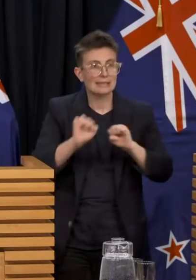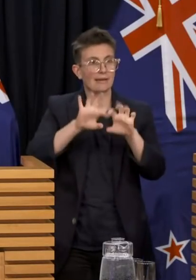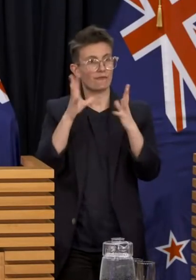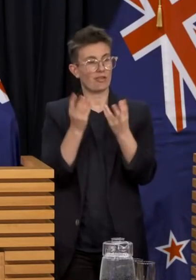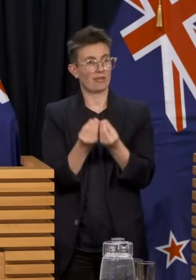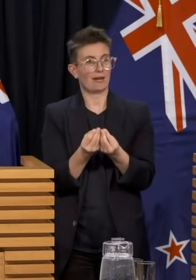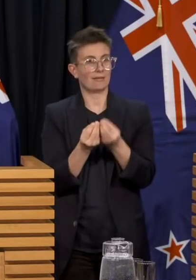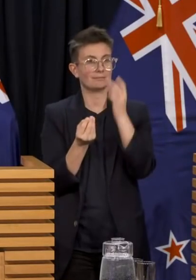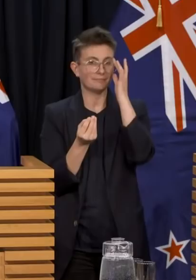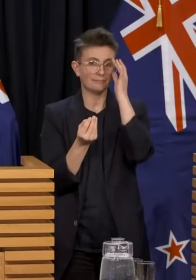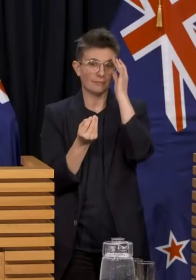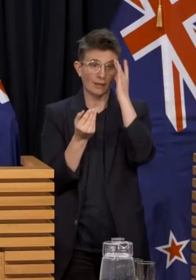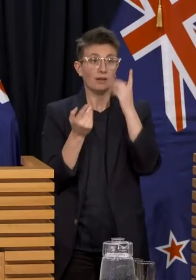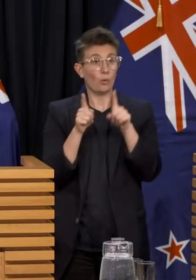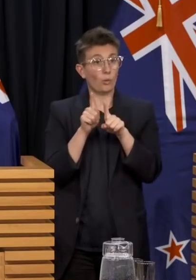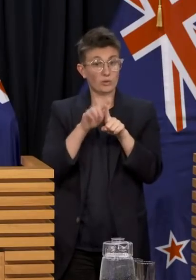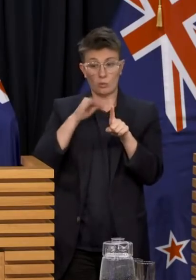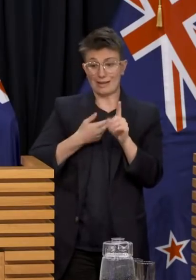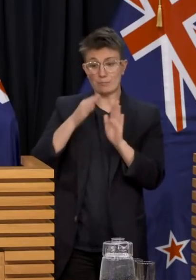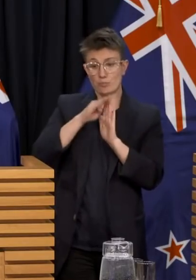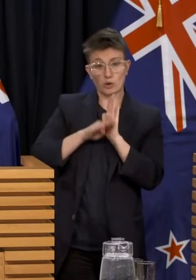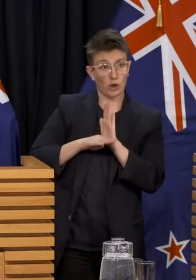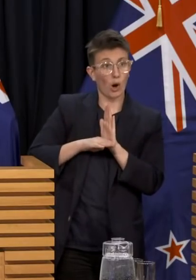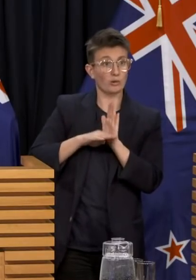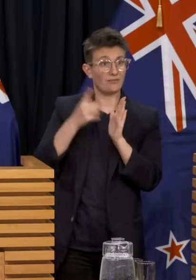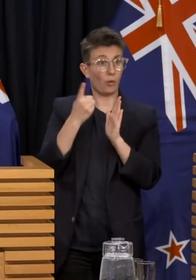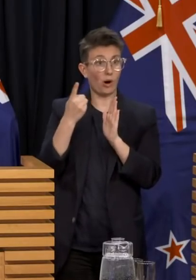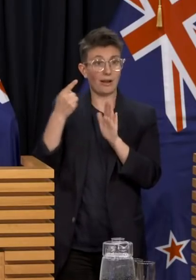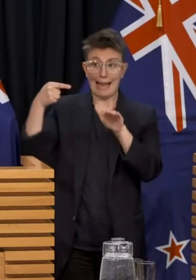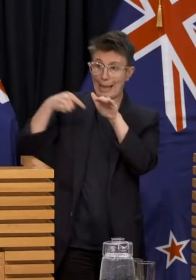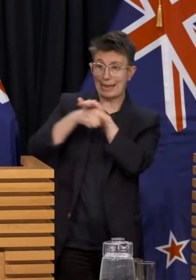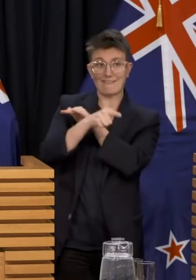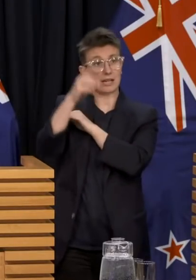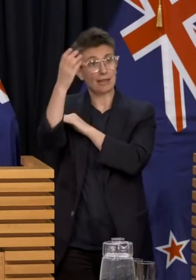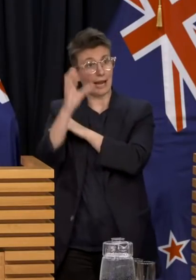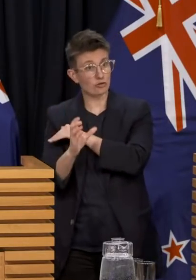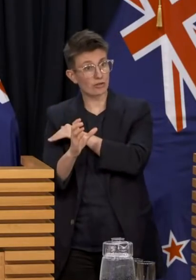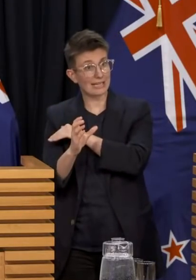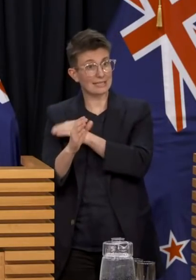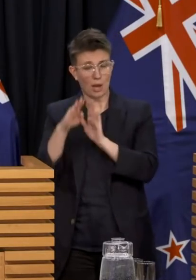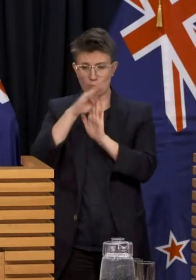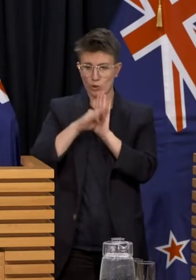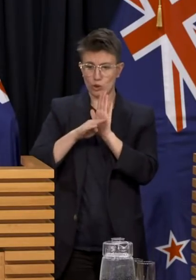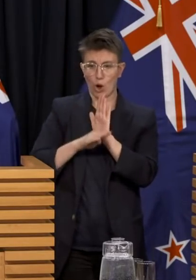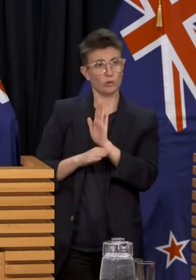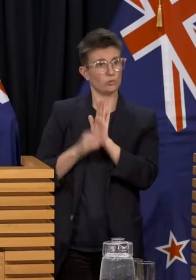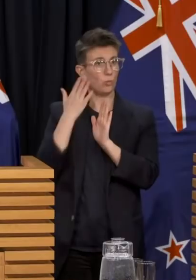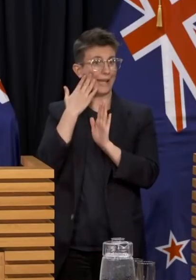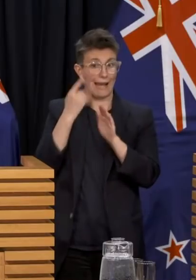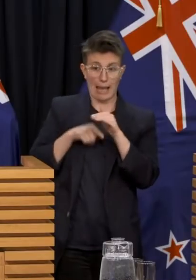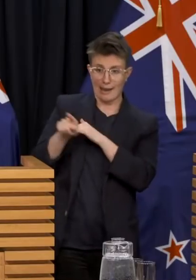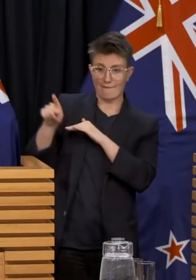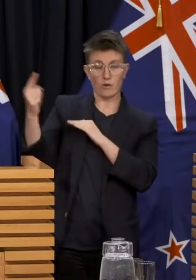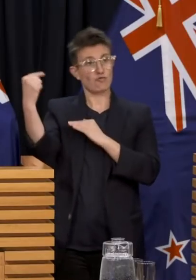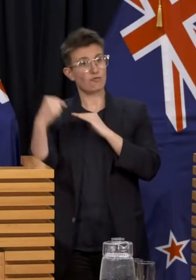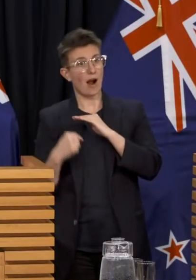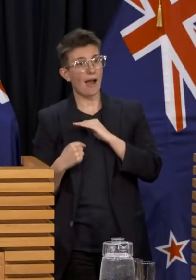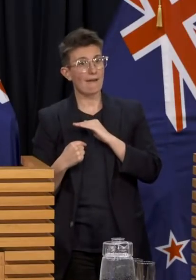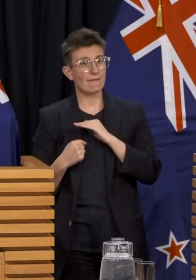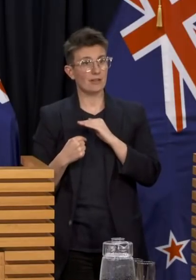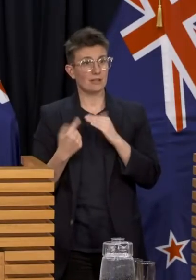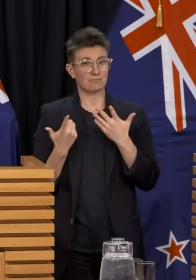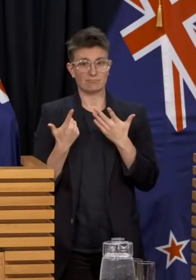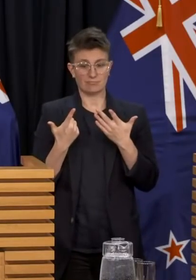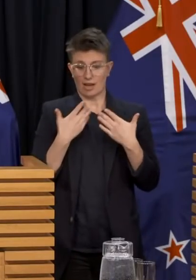for pre-checks for arrival and departure, health declarations and whether they're taken from health or airlines, and whether or not you'd